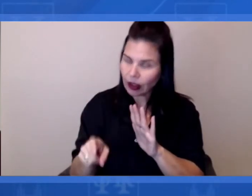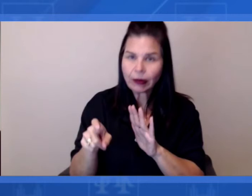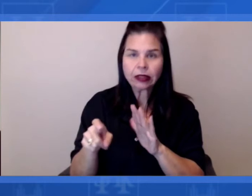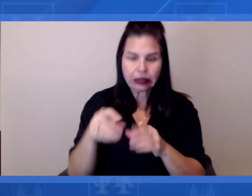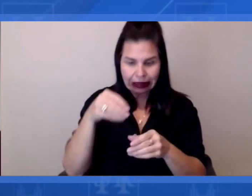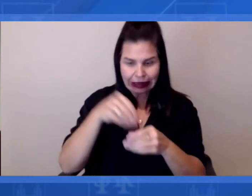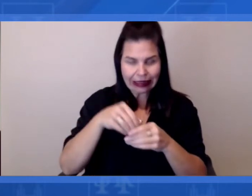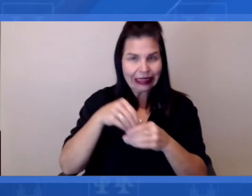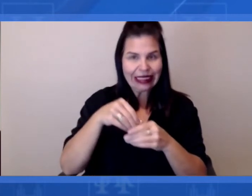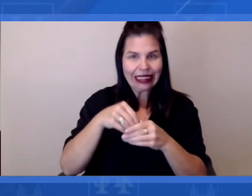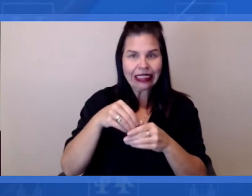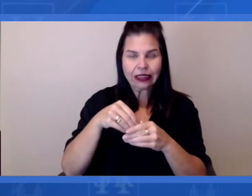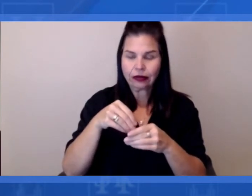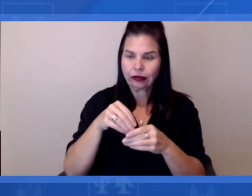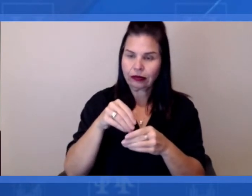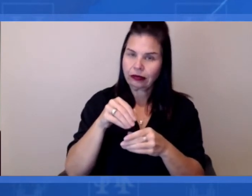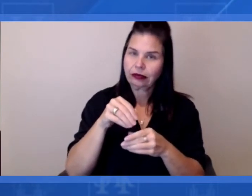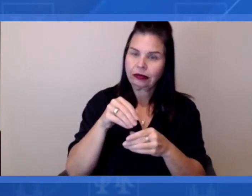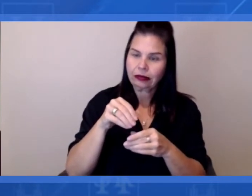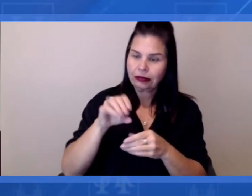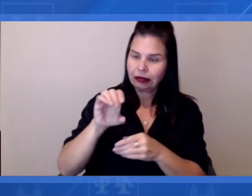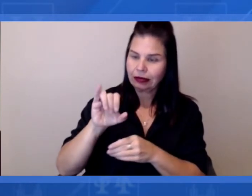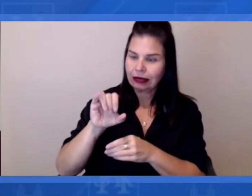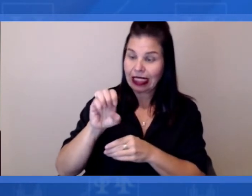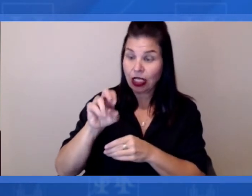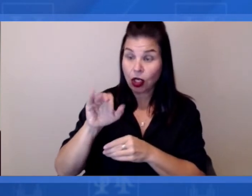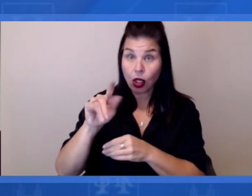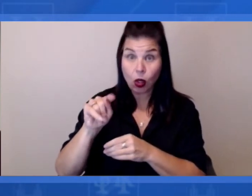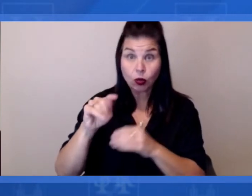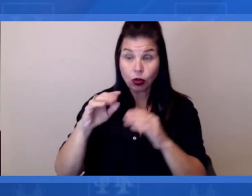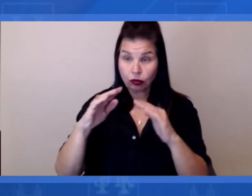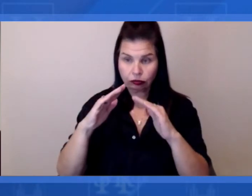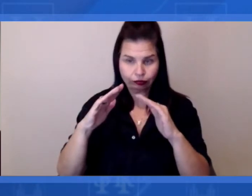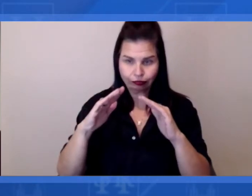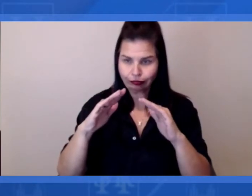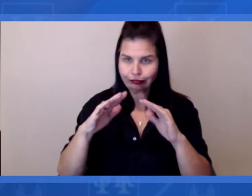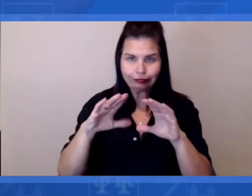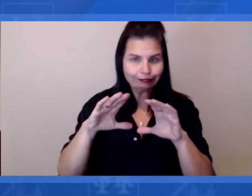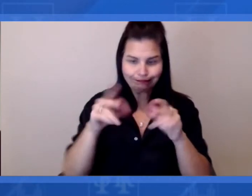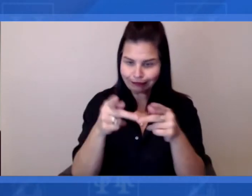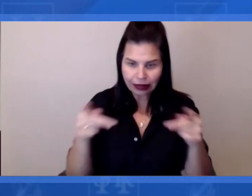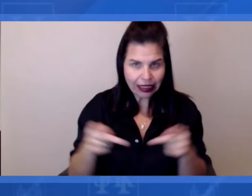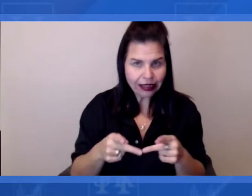places, including on HSR and DARTS vehicles.